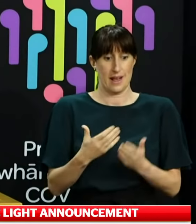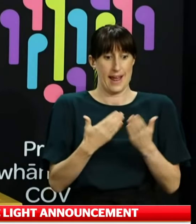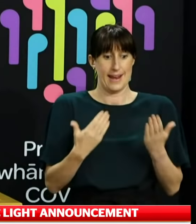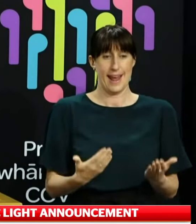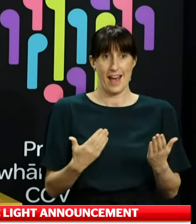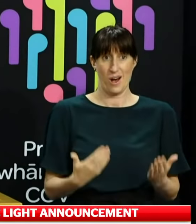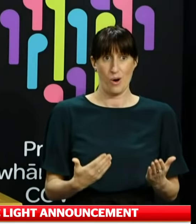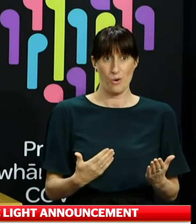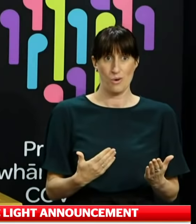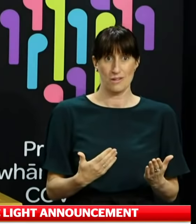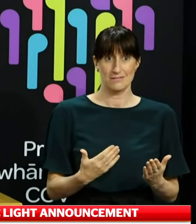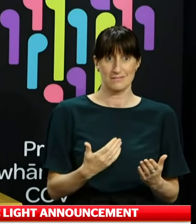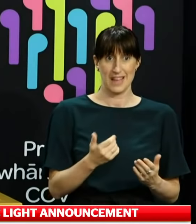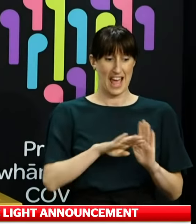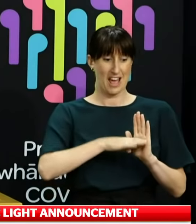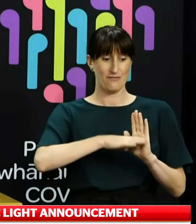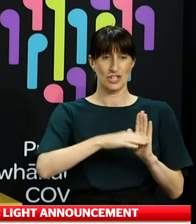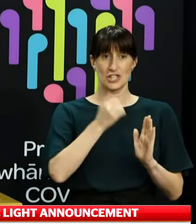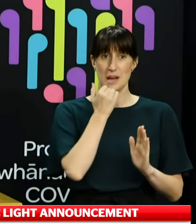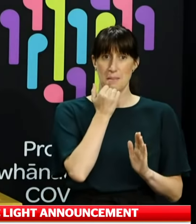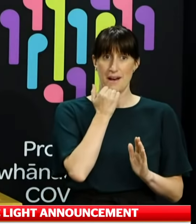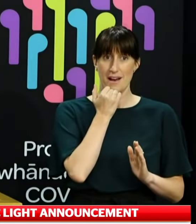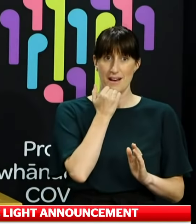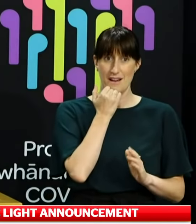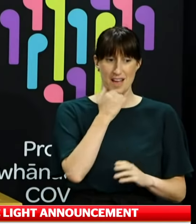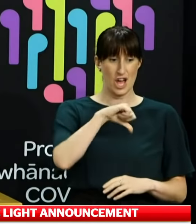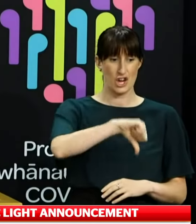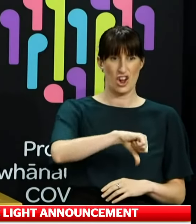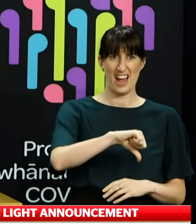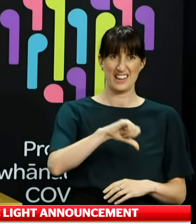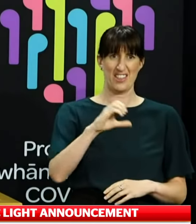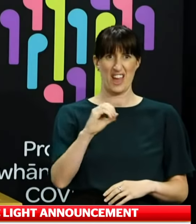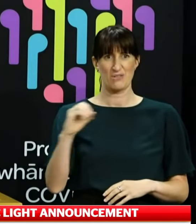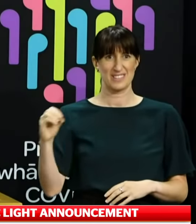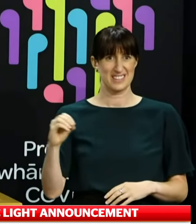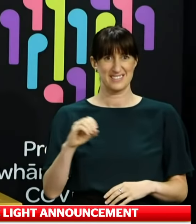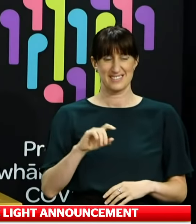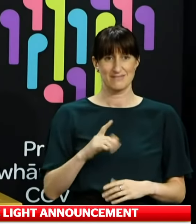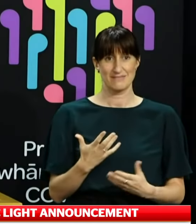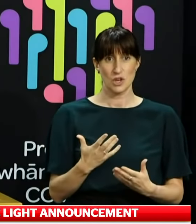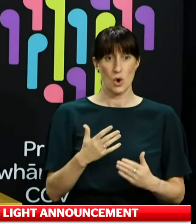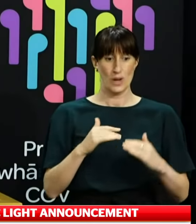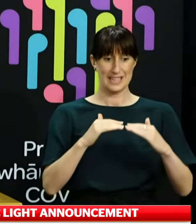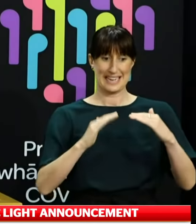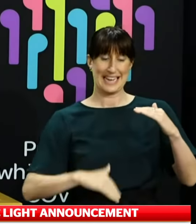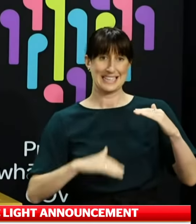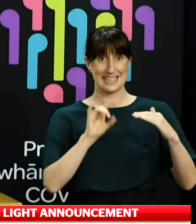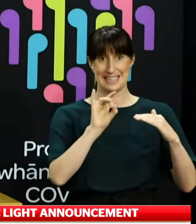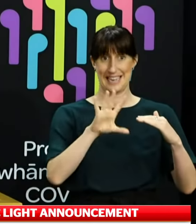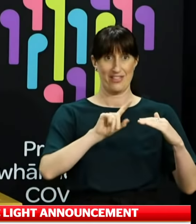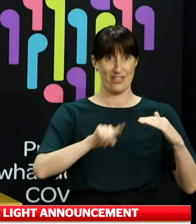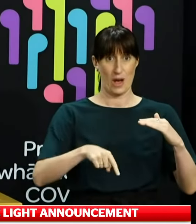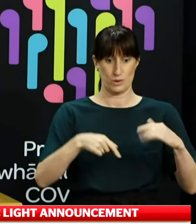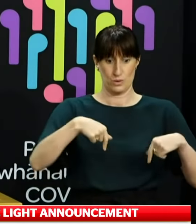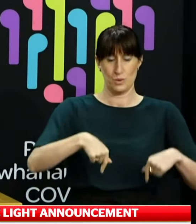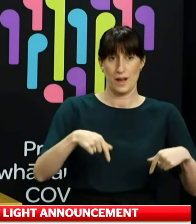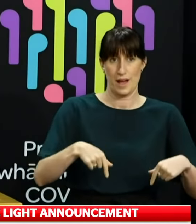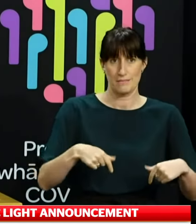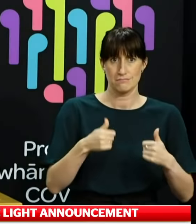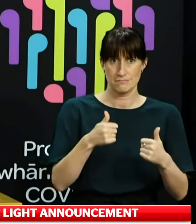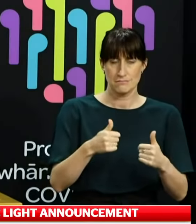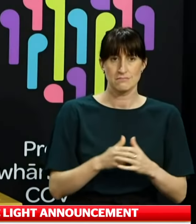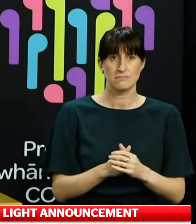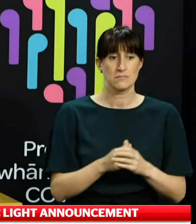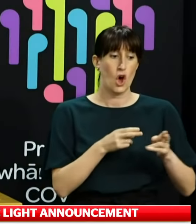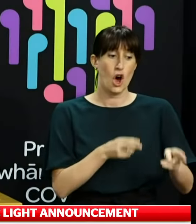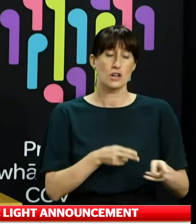at under 10,000 cases a day for the first time since the 24th of February. Hospitalisations are also trending